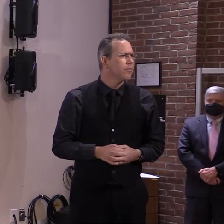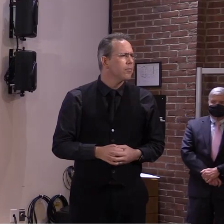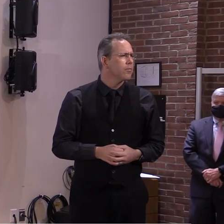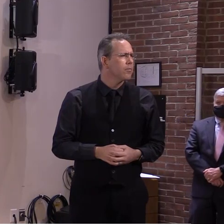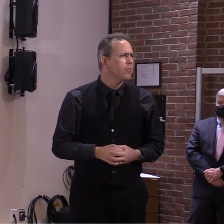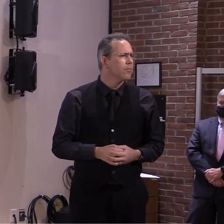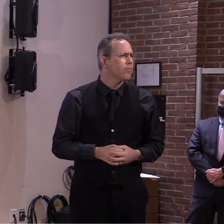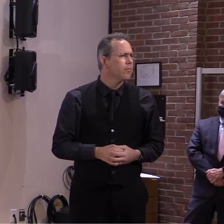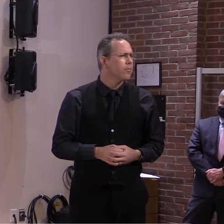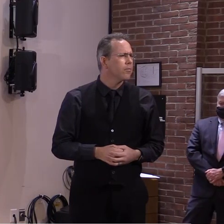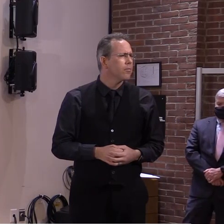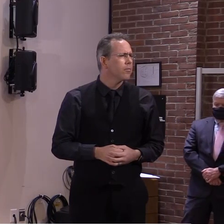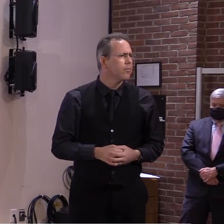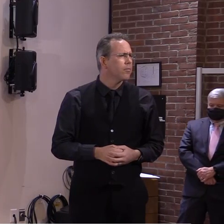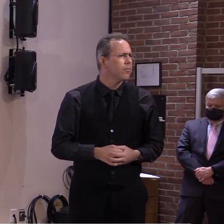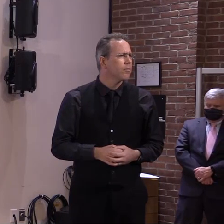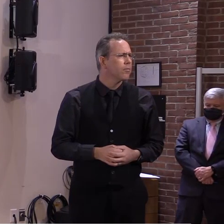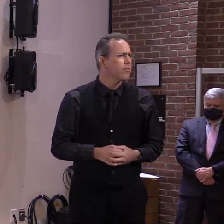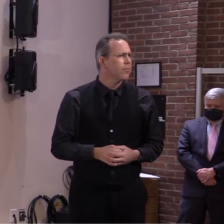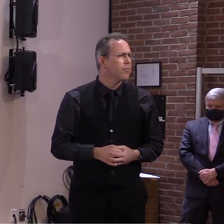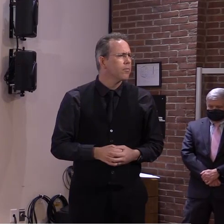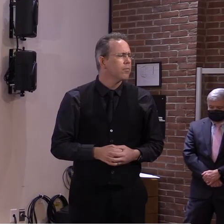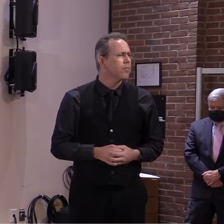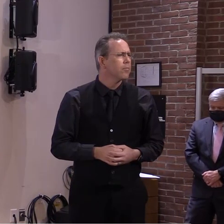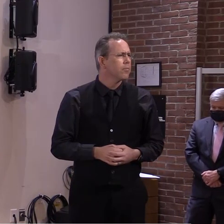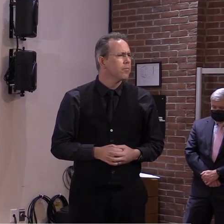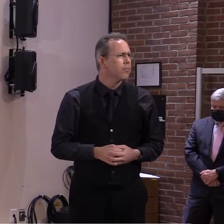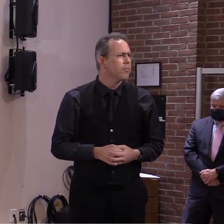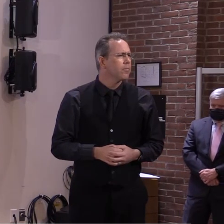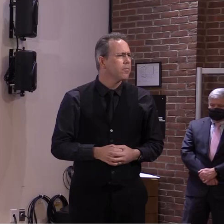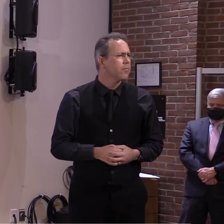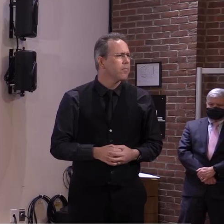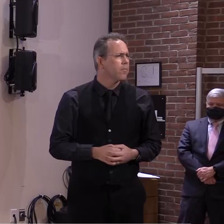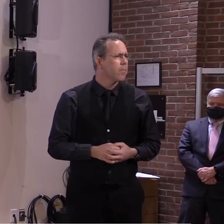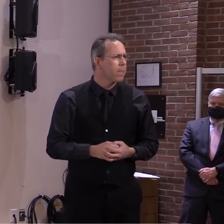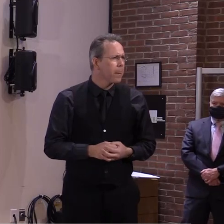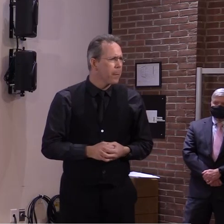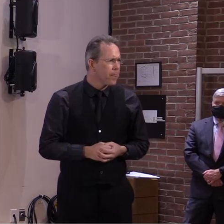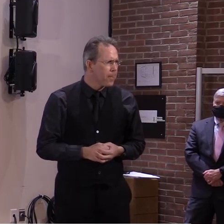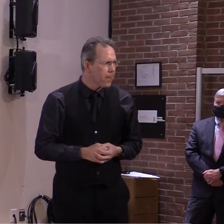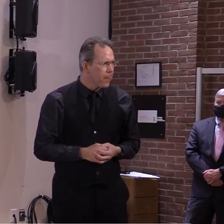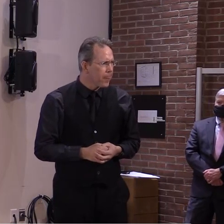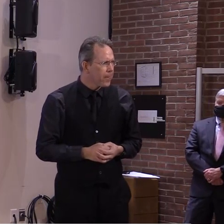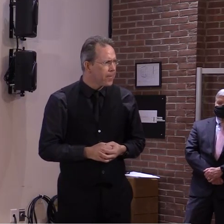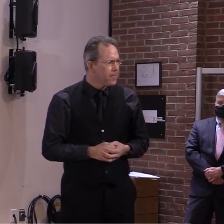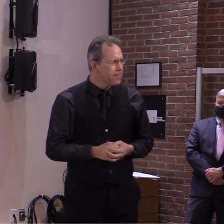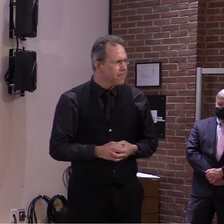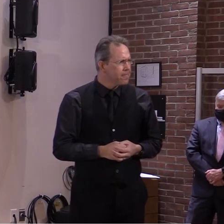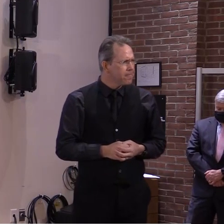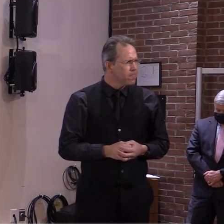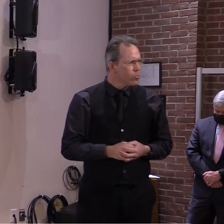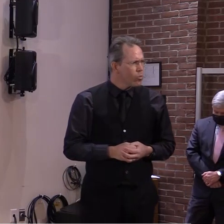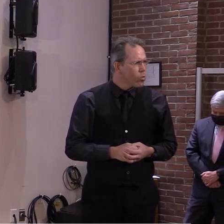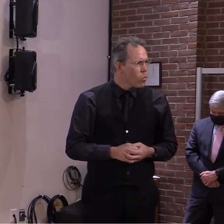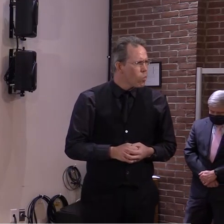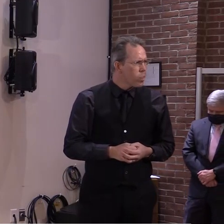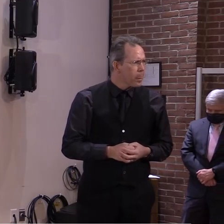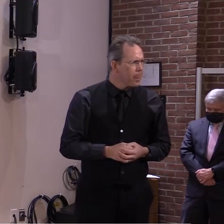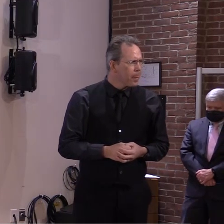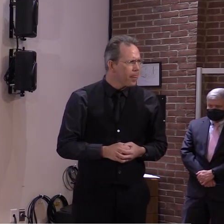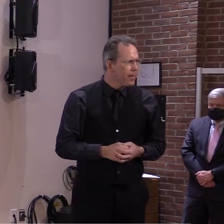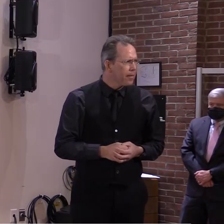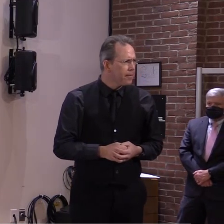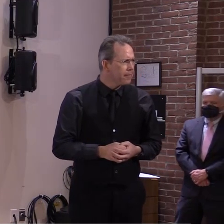was safe to reopen. And, you know, that included percent positivity, the case growth rate, ICU